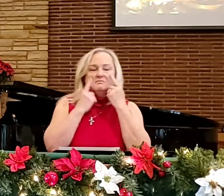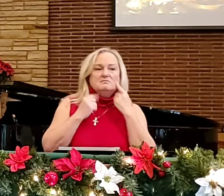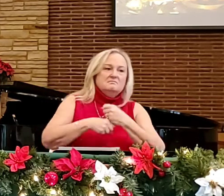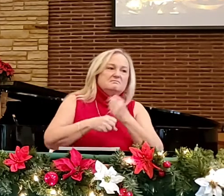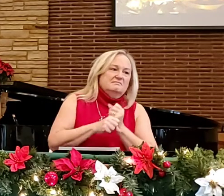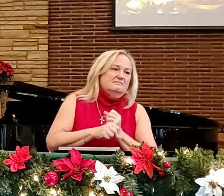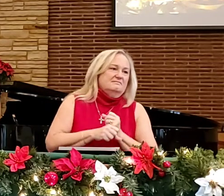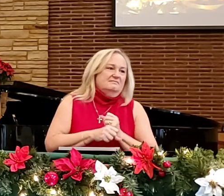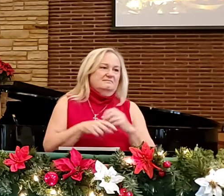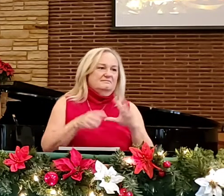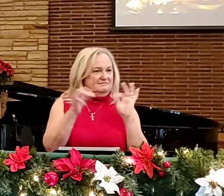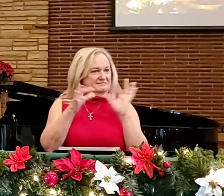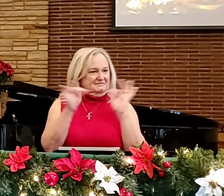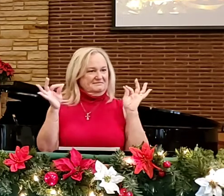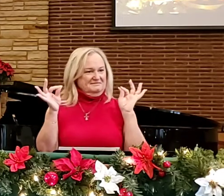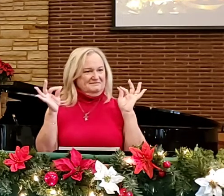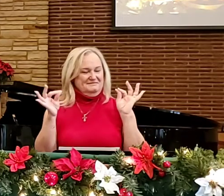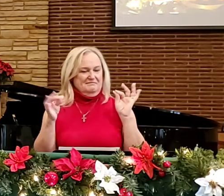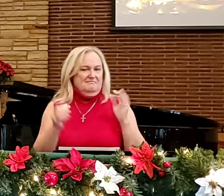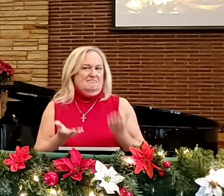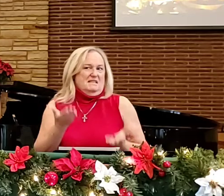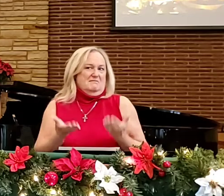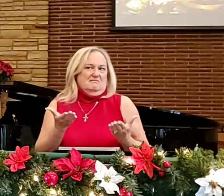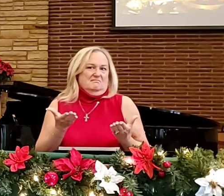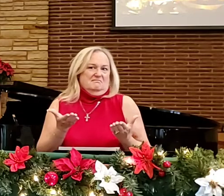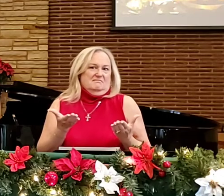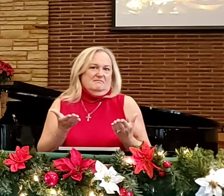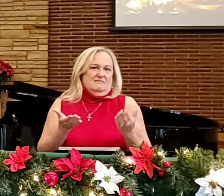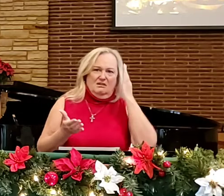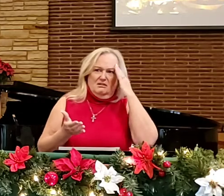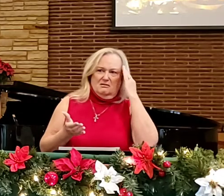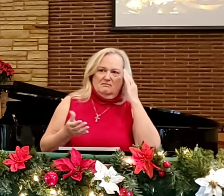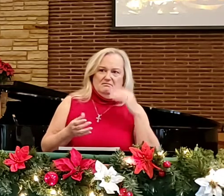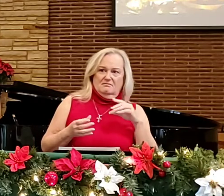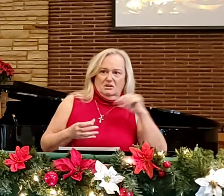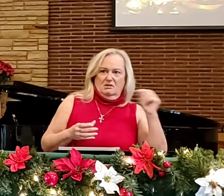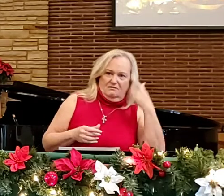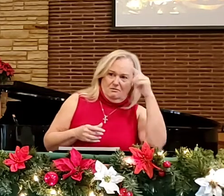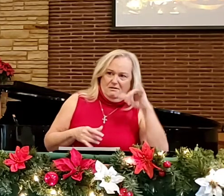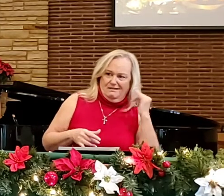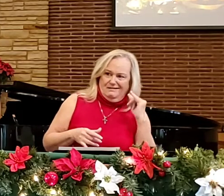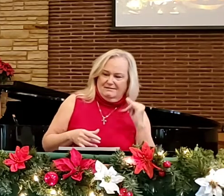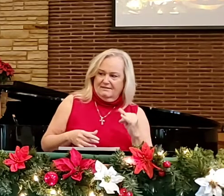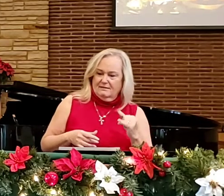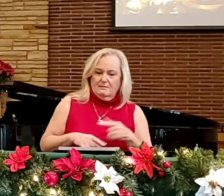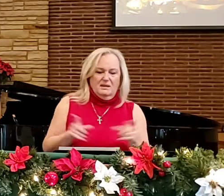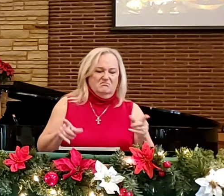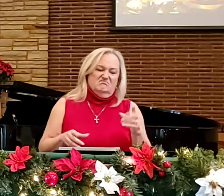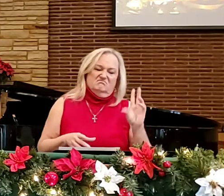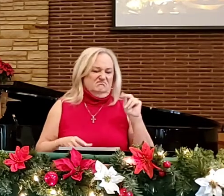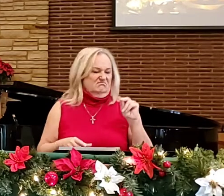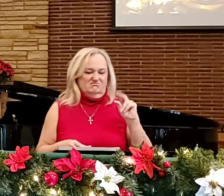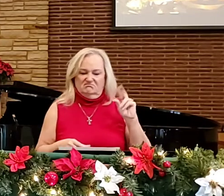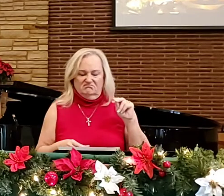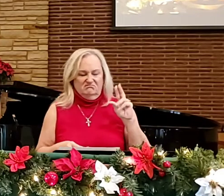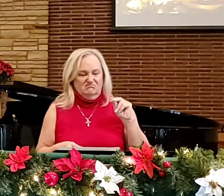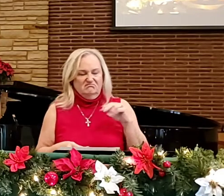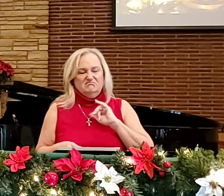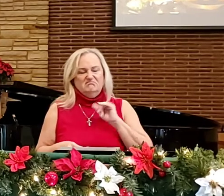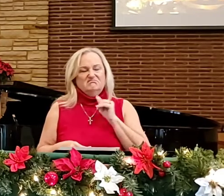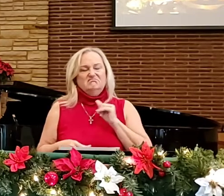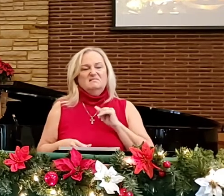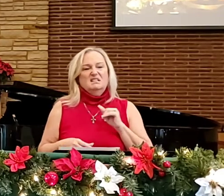teardrop-causing illustration. You know, go for it. But no, I'm